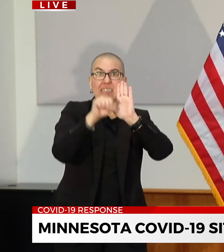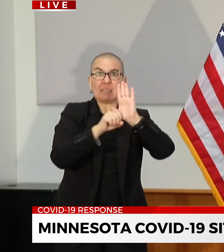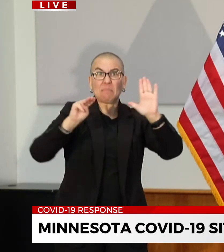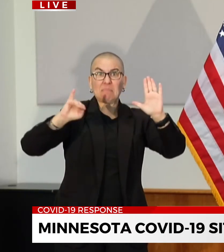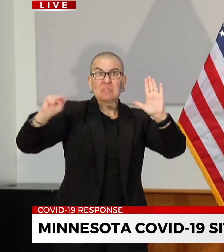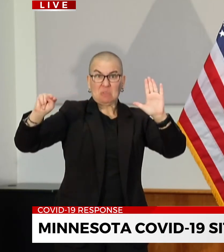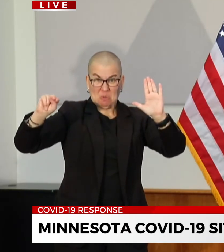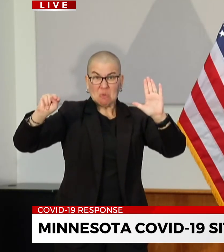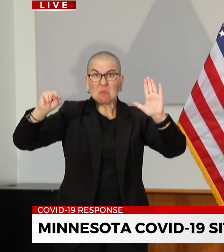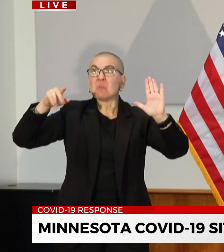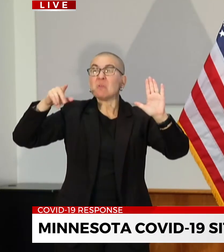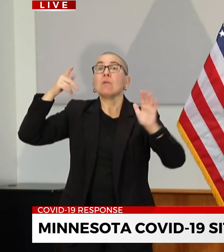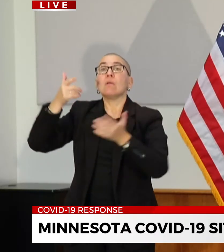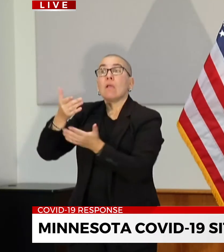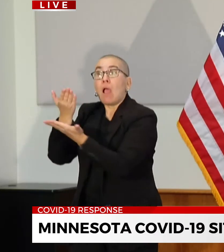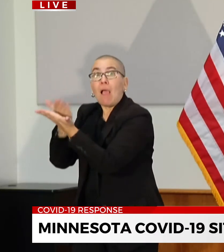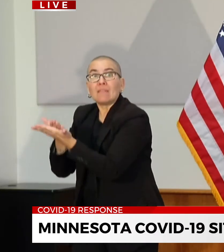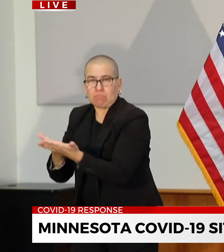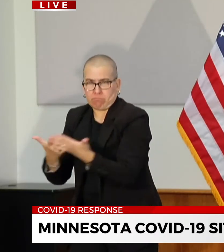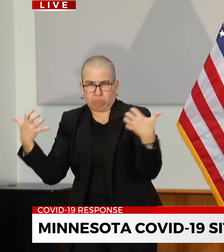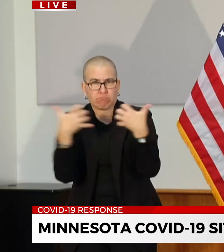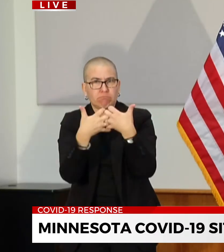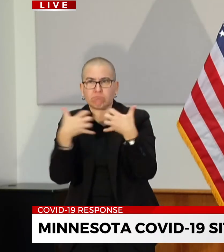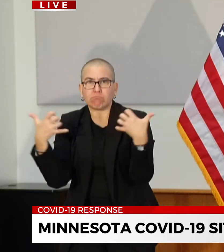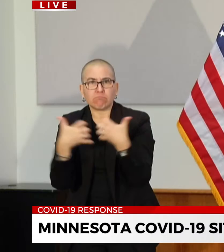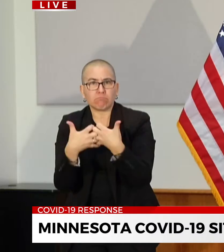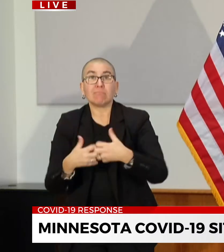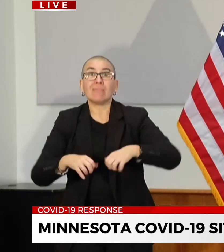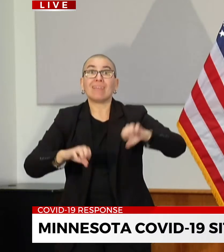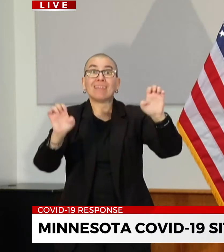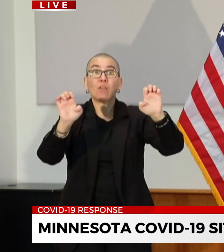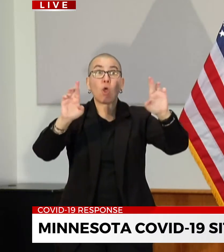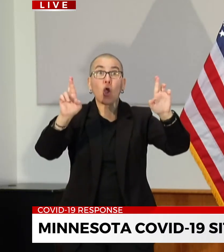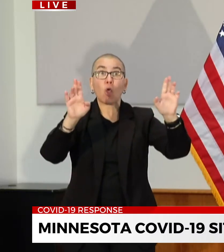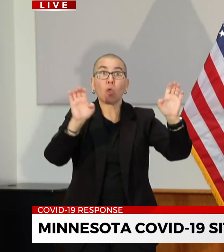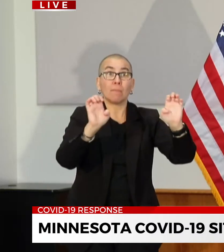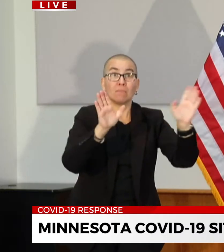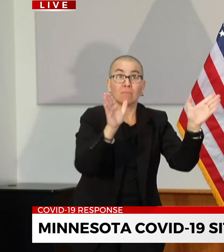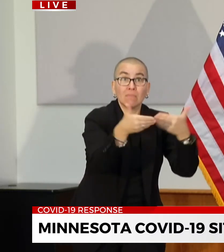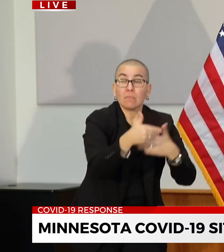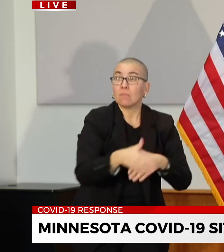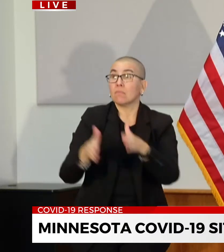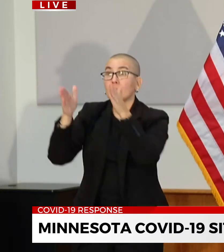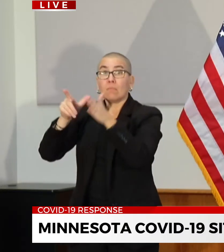with emergency room folks, people who've experienced COVID, or Minnesota Department of